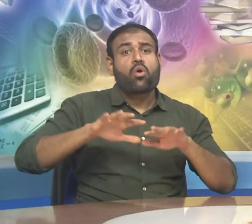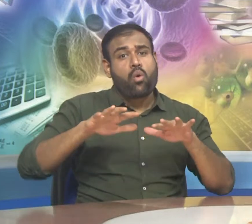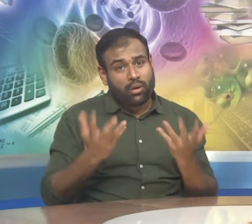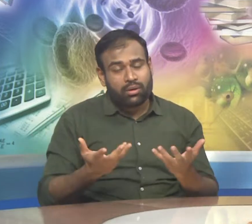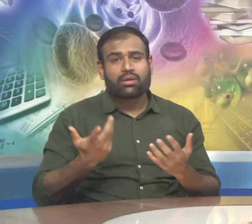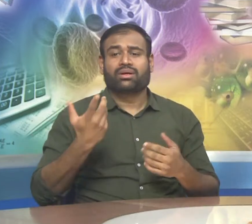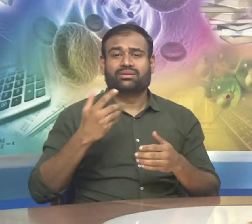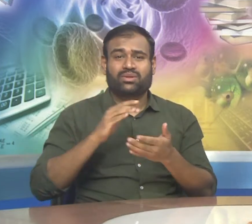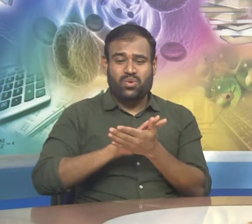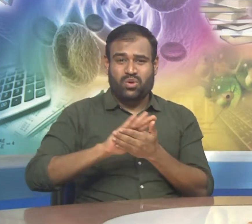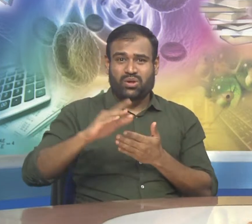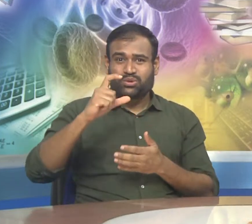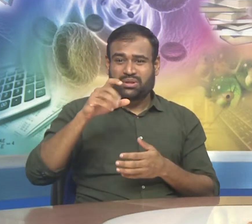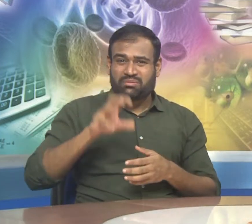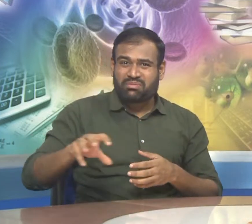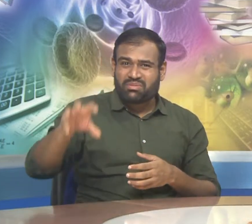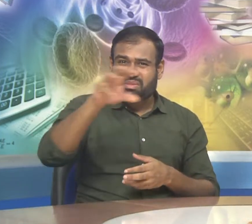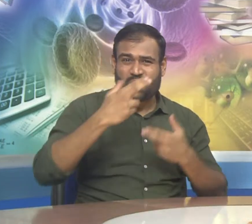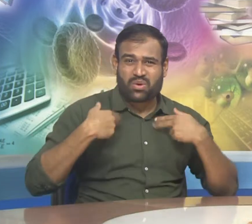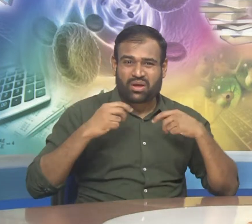for at least 10 years.